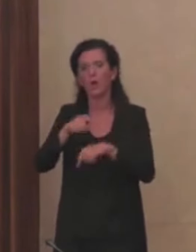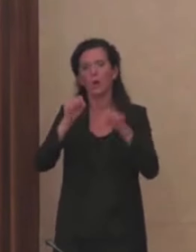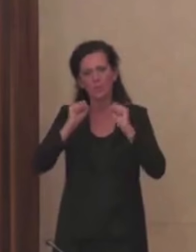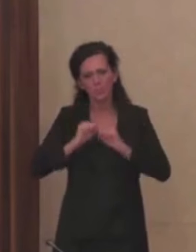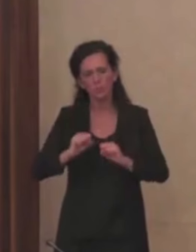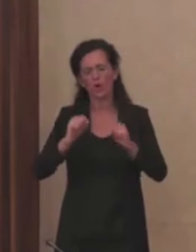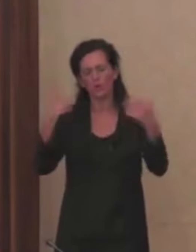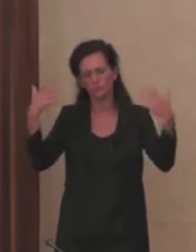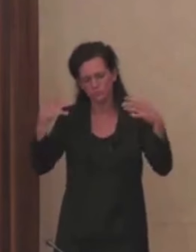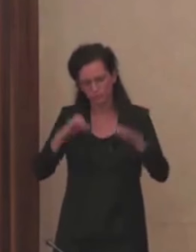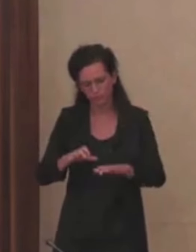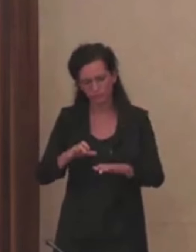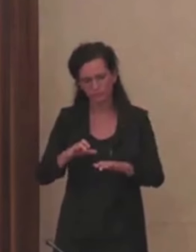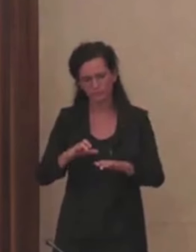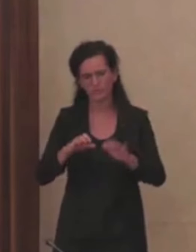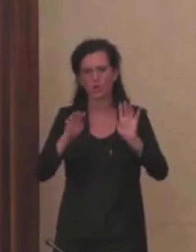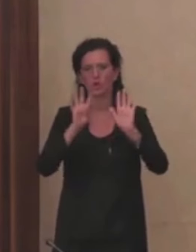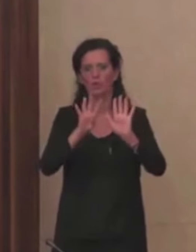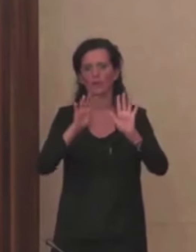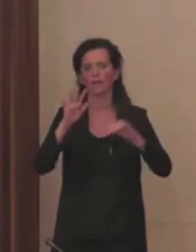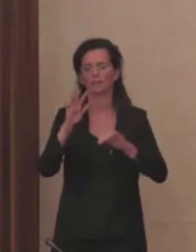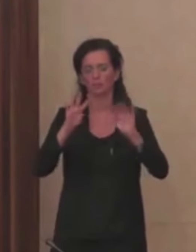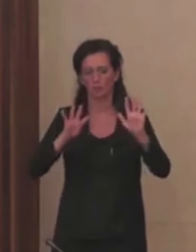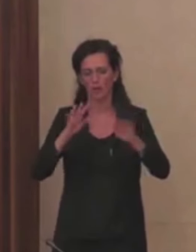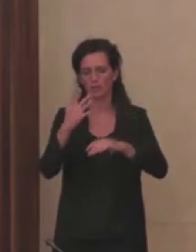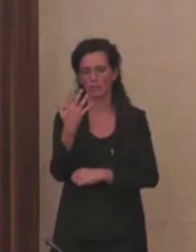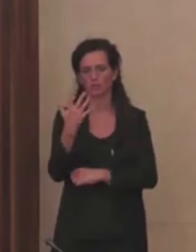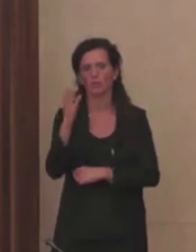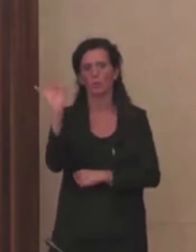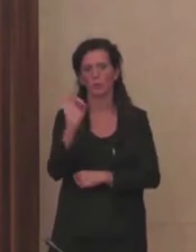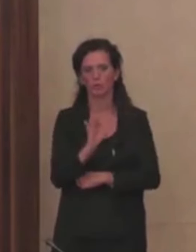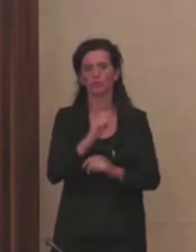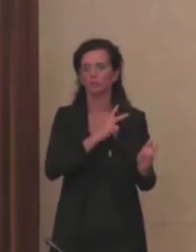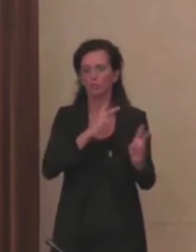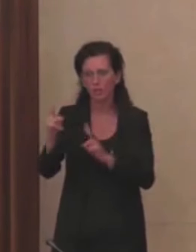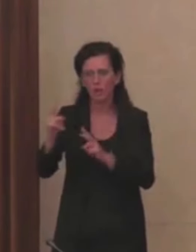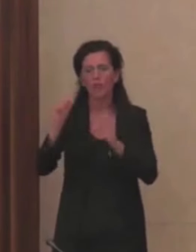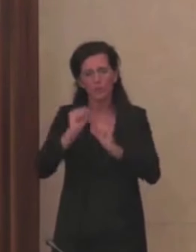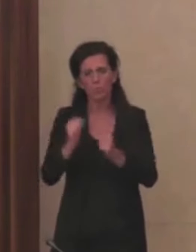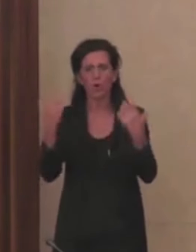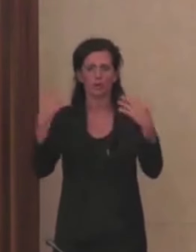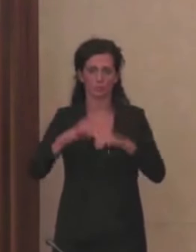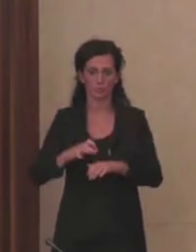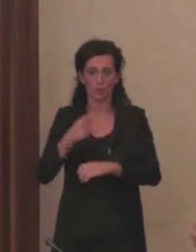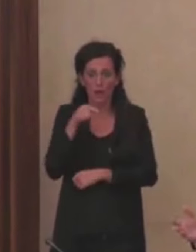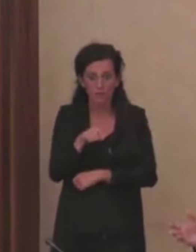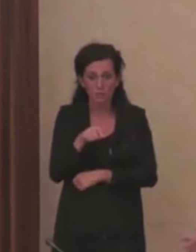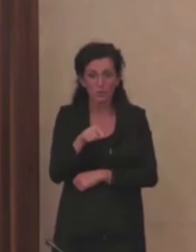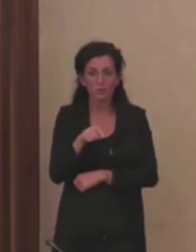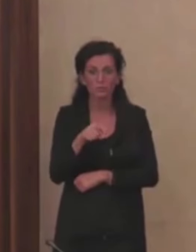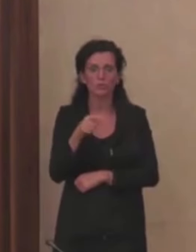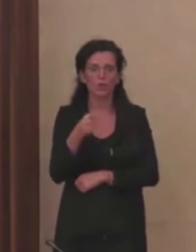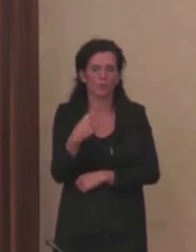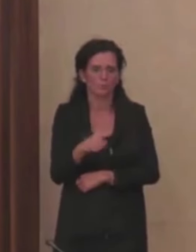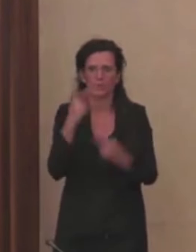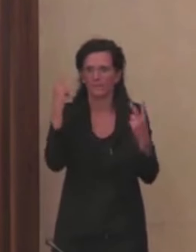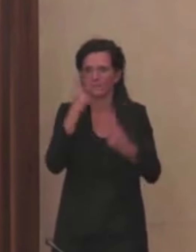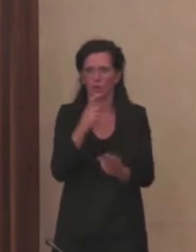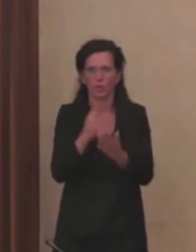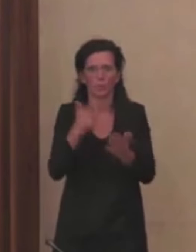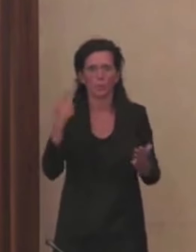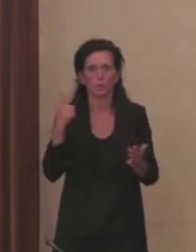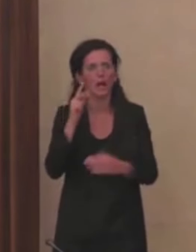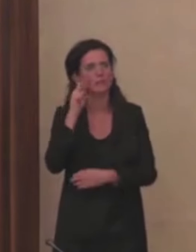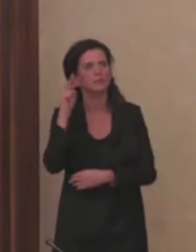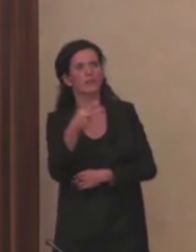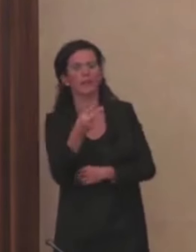we can reduce the cost and hospitalization by more than 90%. And this is particularly important as